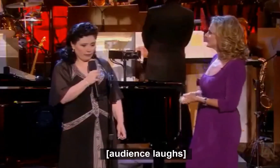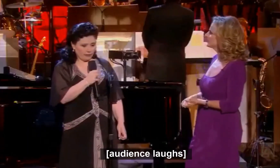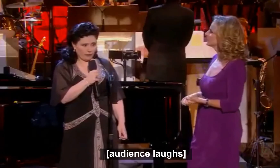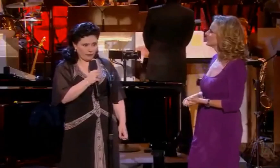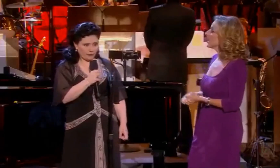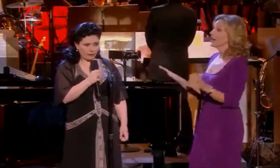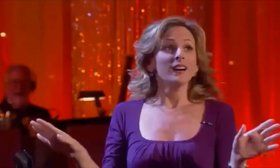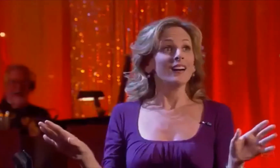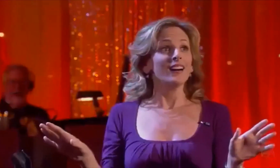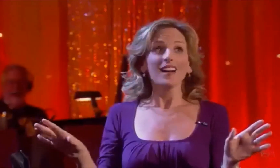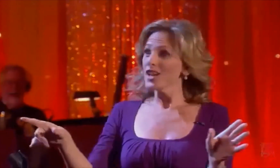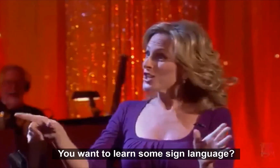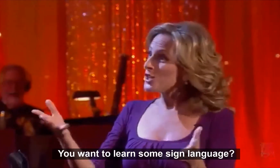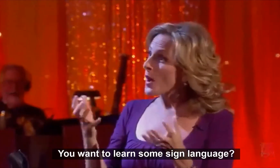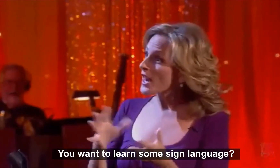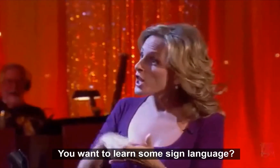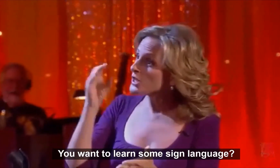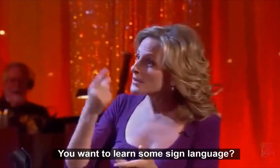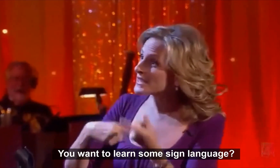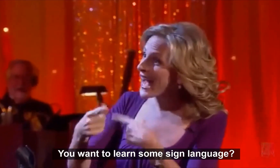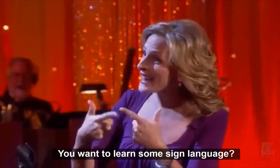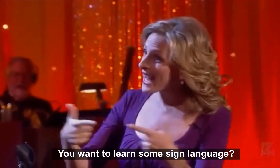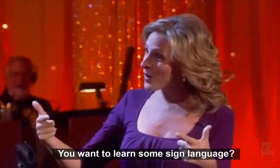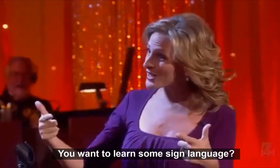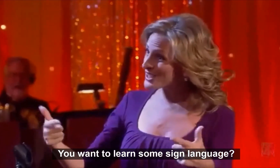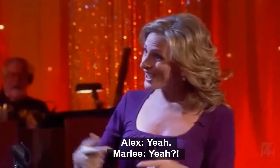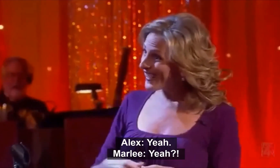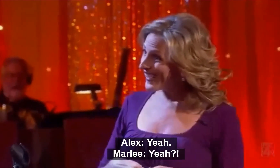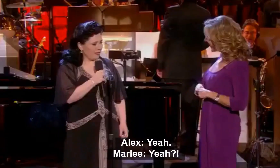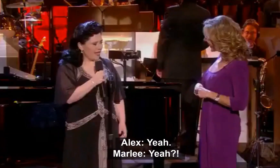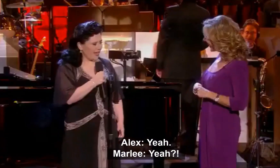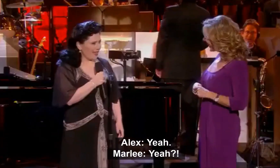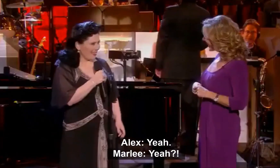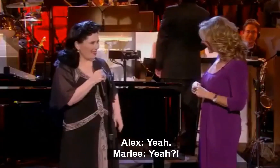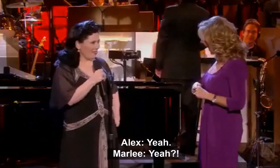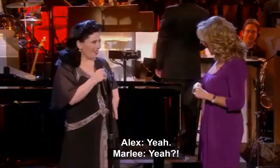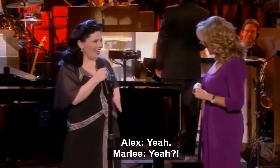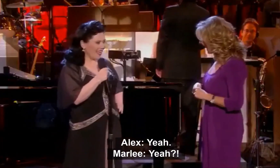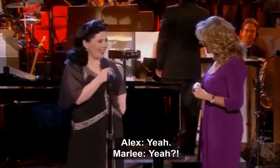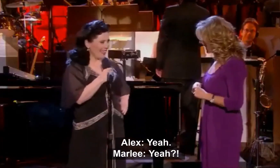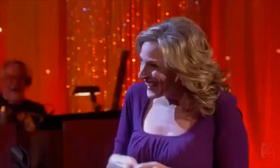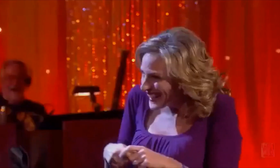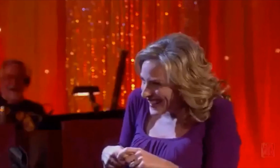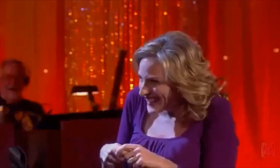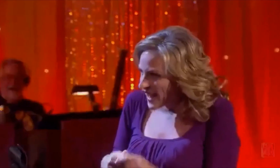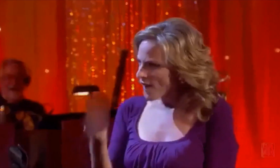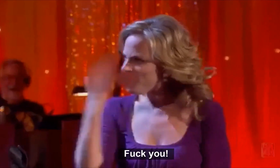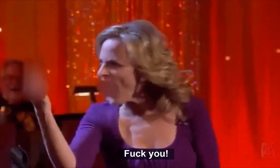You want to learn some savvy quotes? Yeah. Yeah? Yeah.